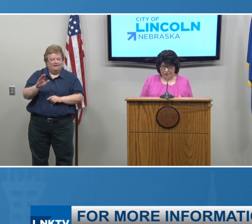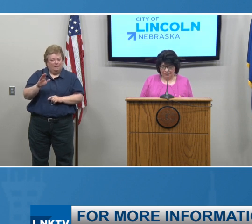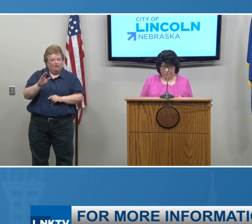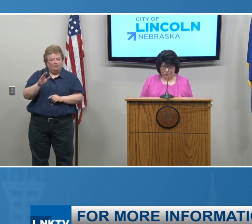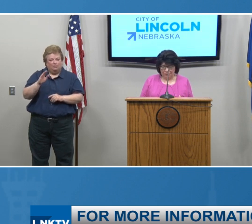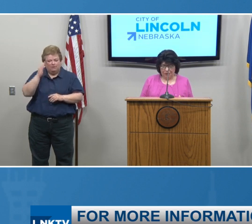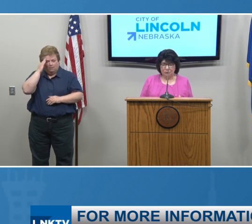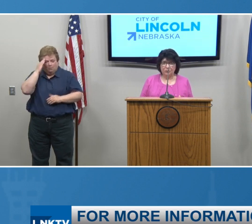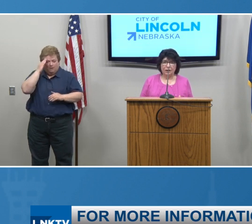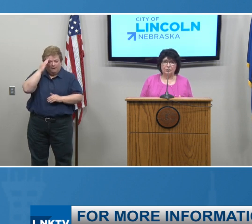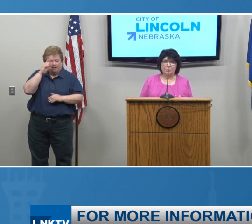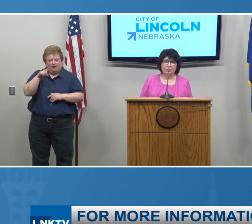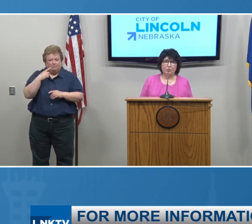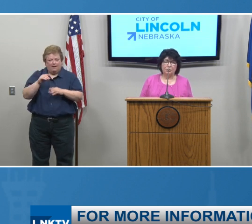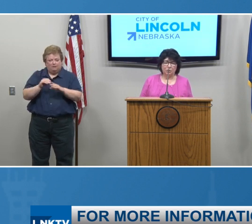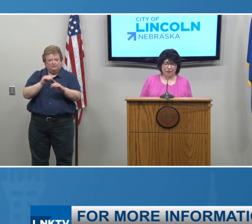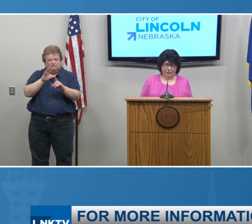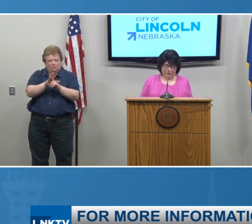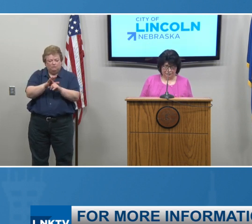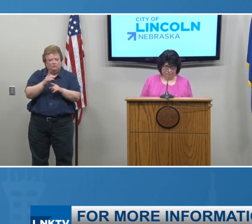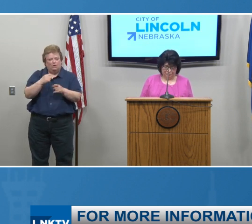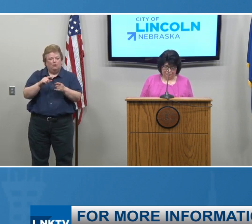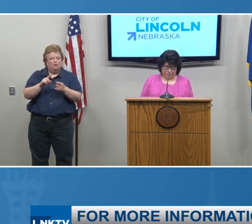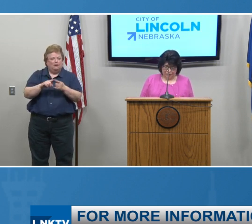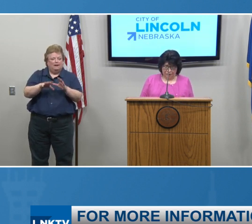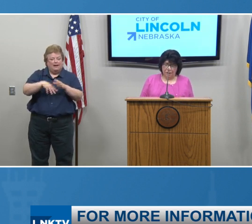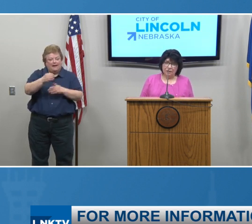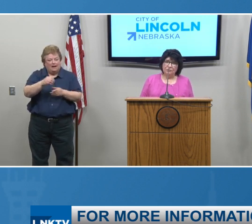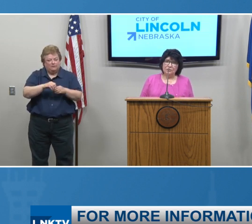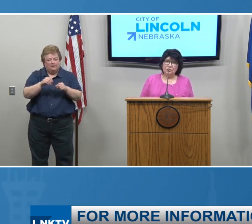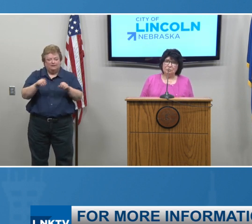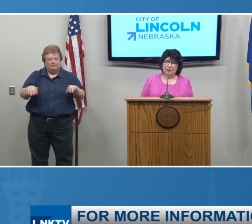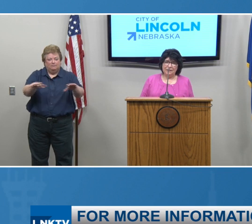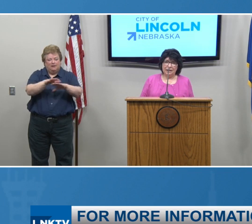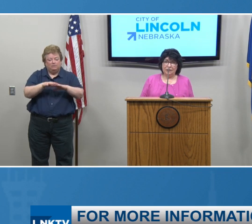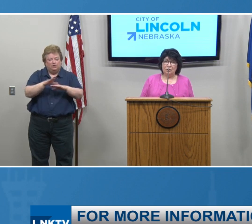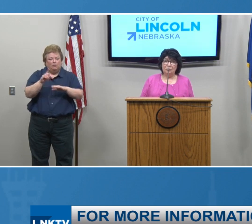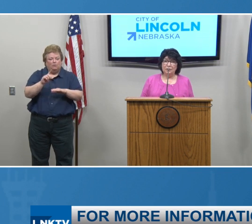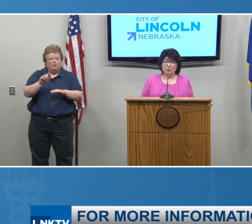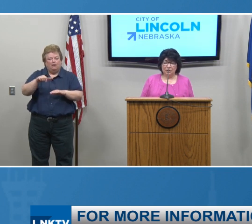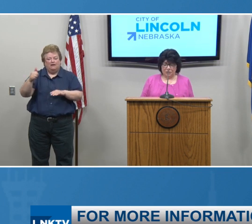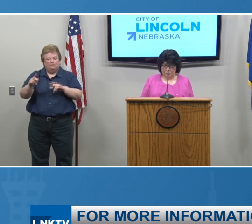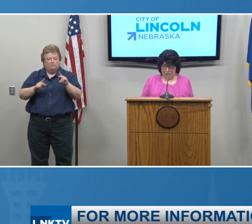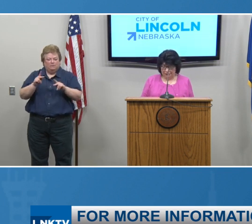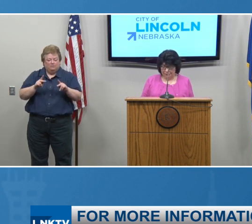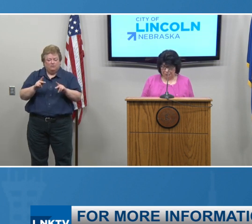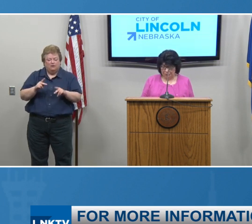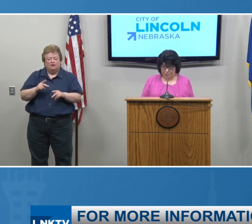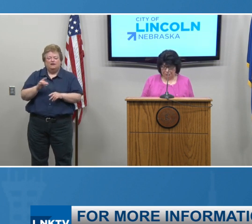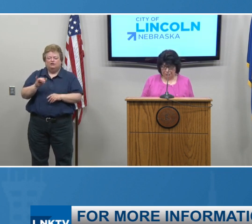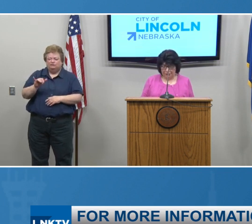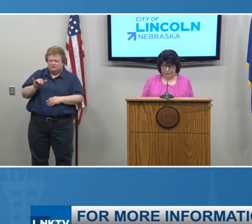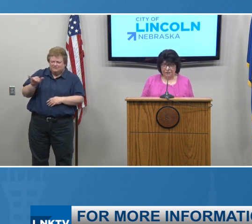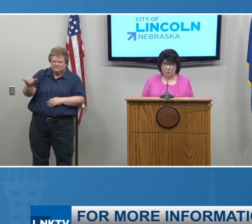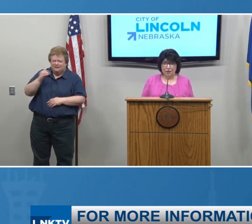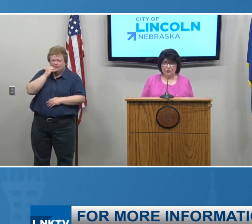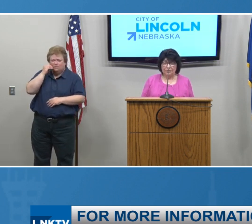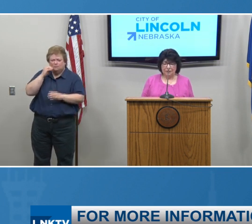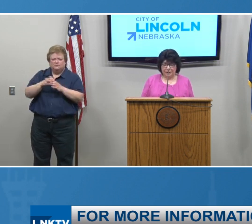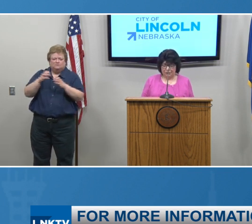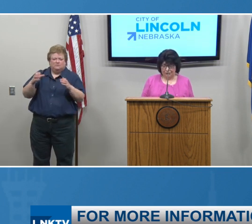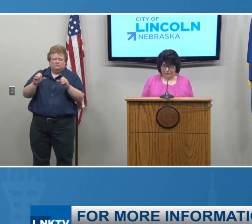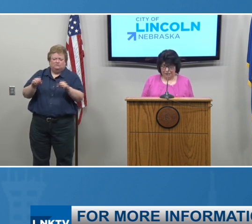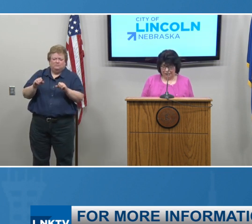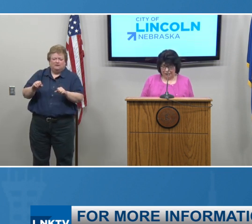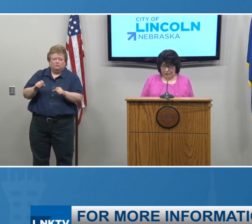anytime they are out in the public where other people are present. All of us should be staying home as much as possible to prevent the spread